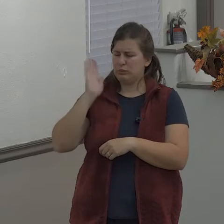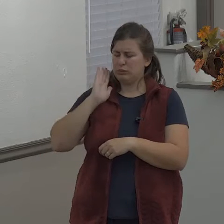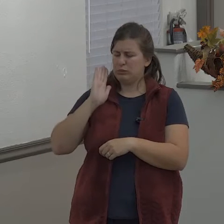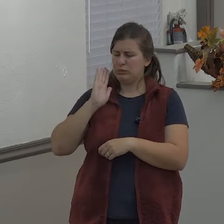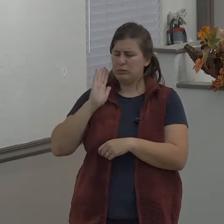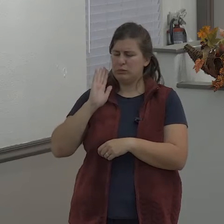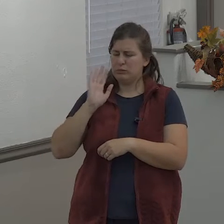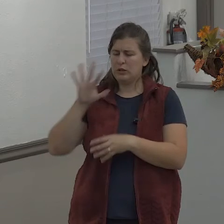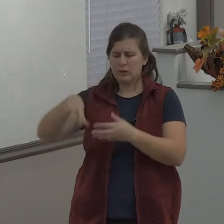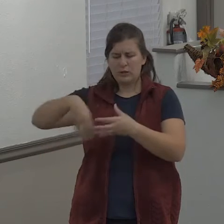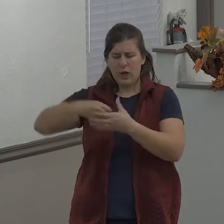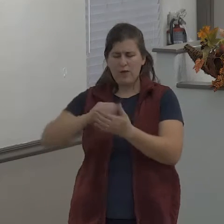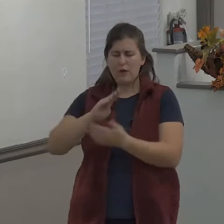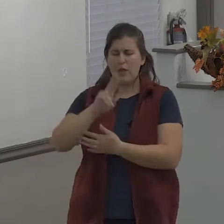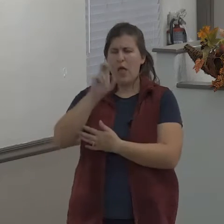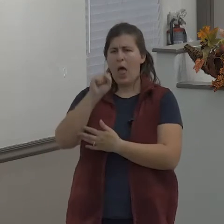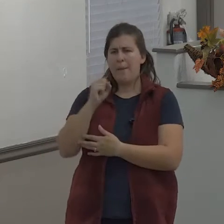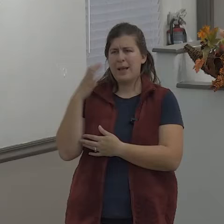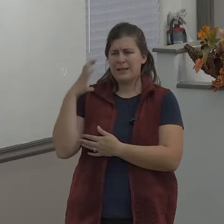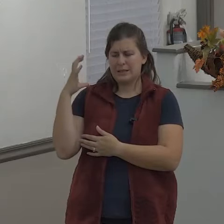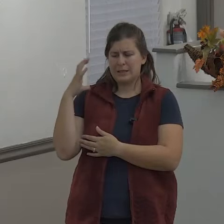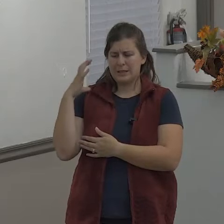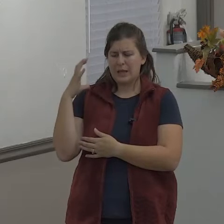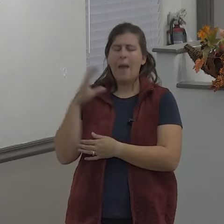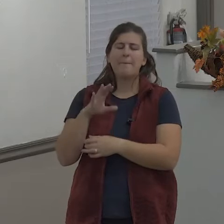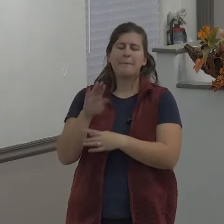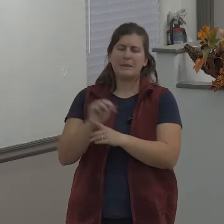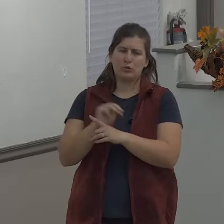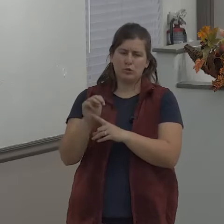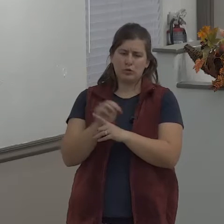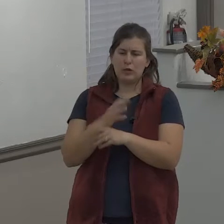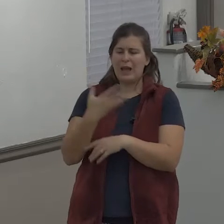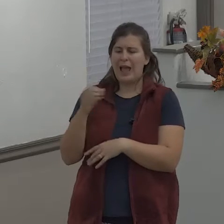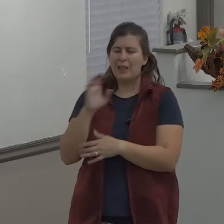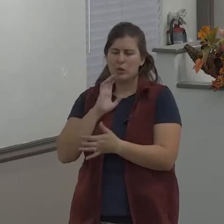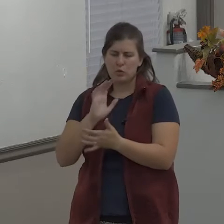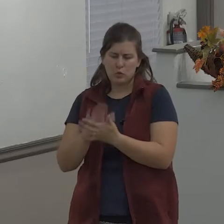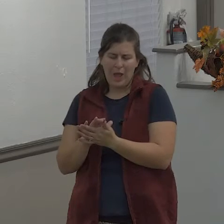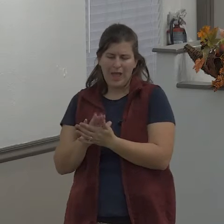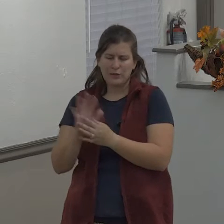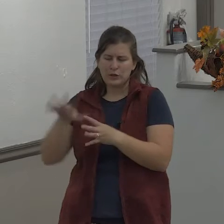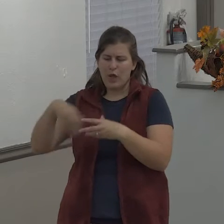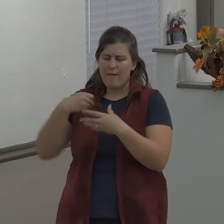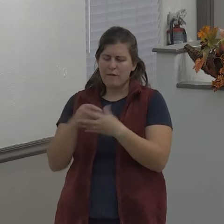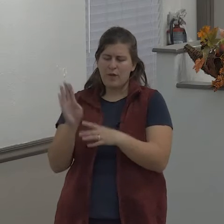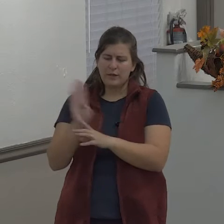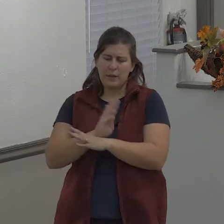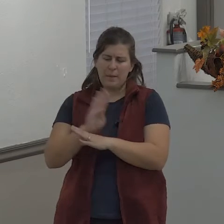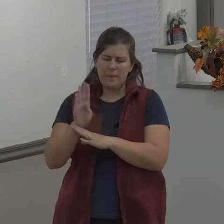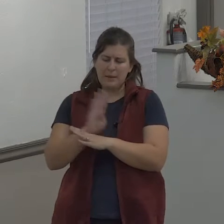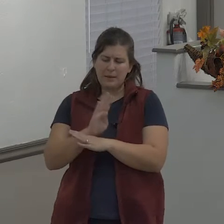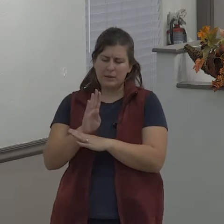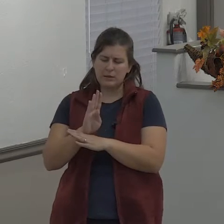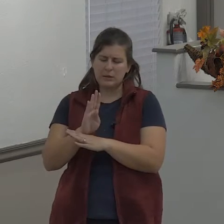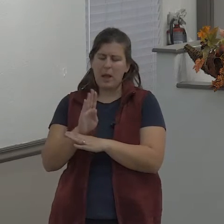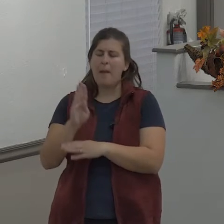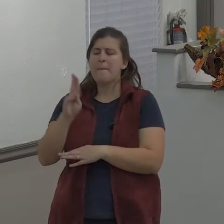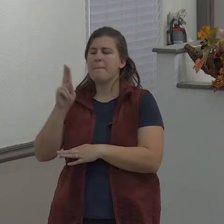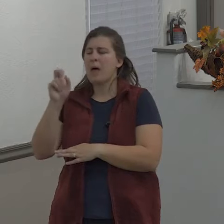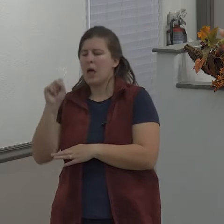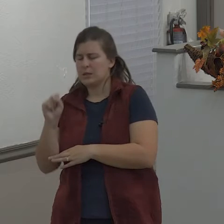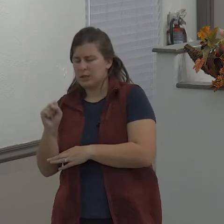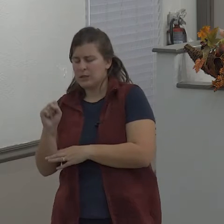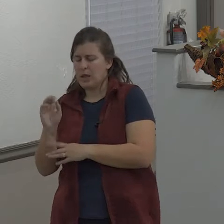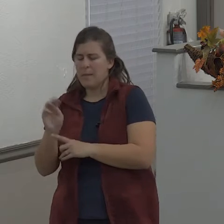he was active in the bus ministry as well, as his wife also. And they worked in children's